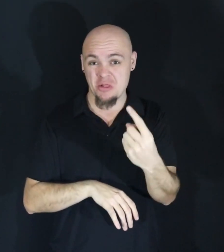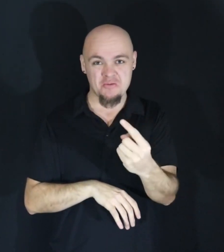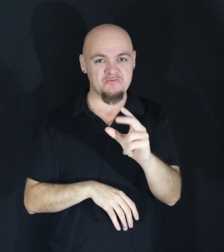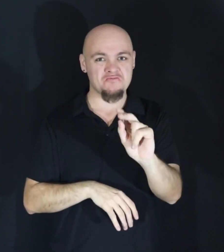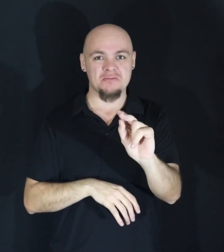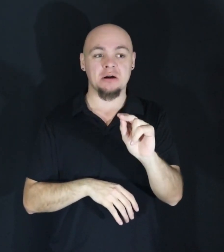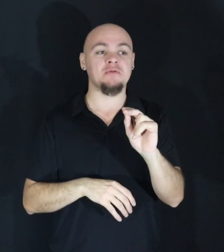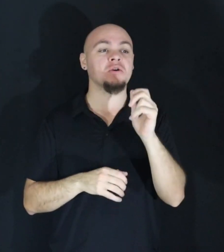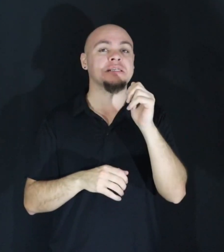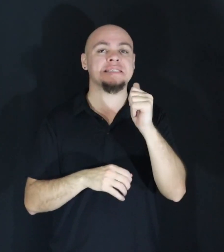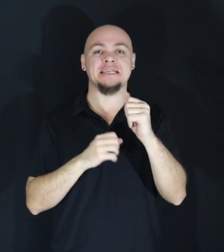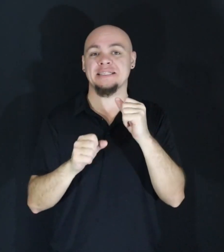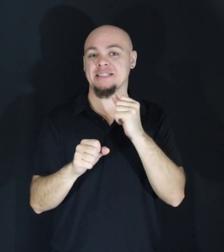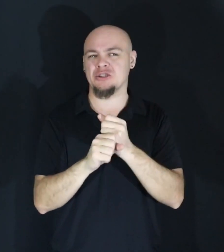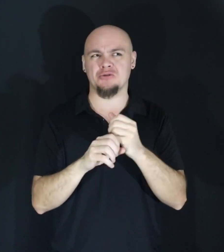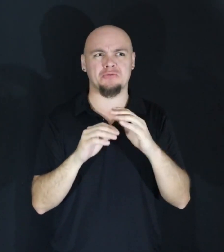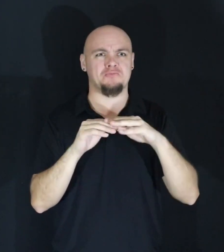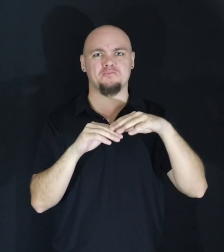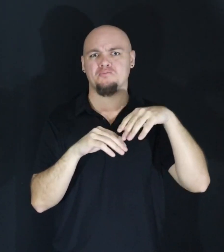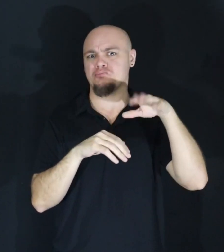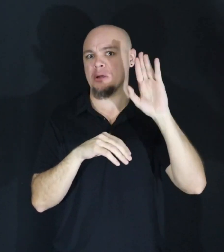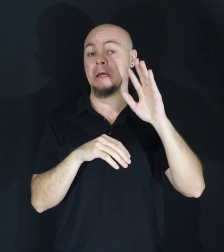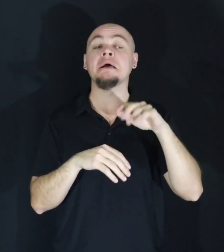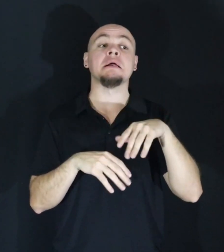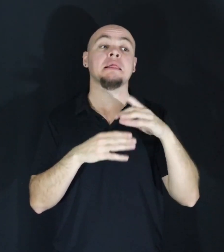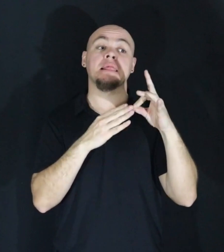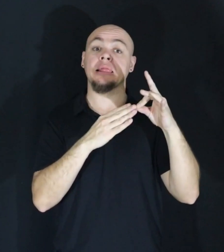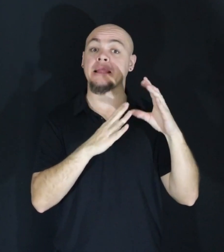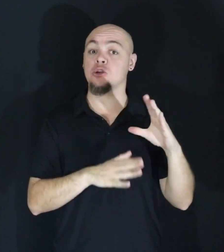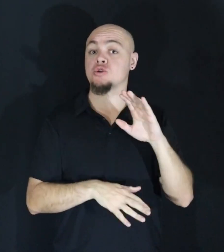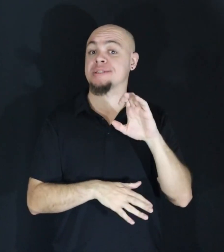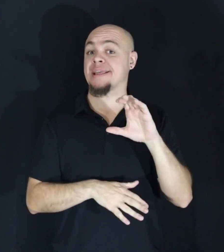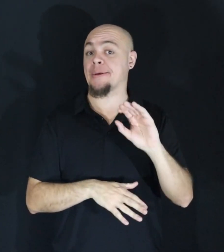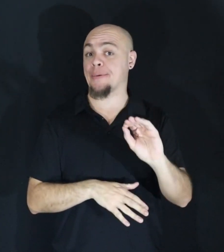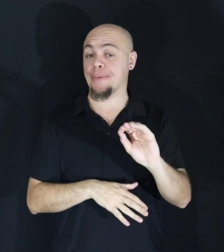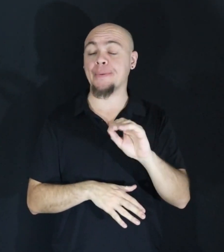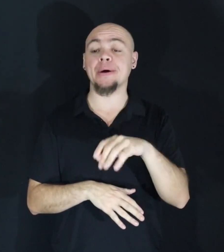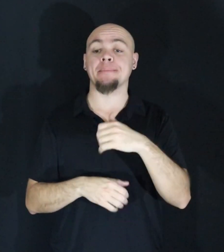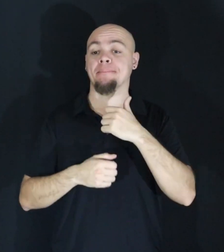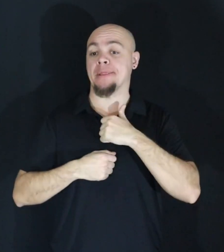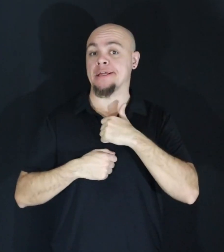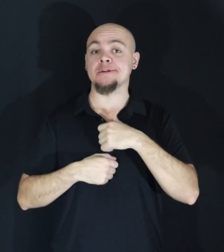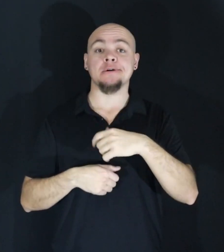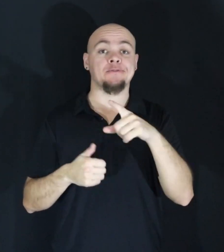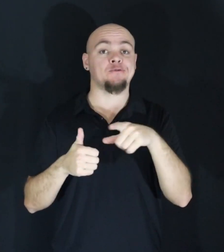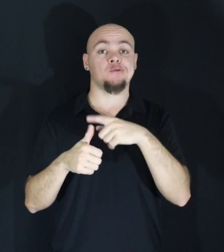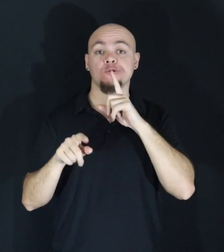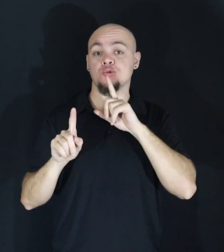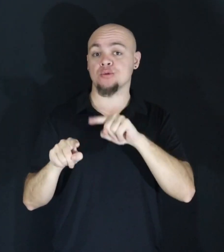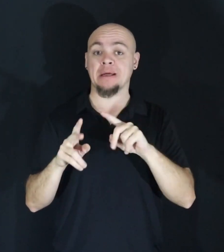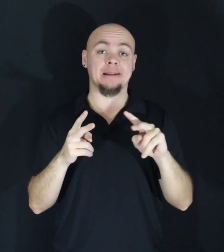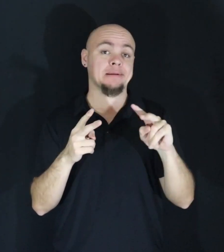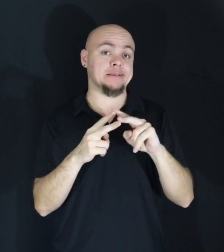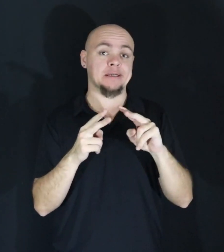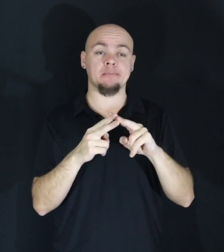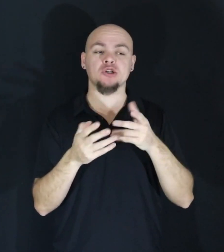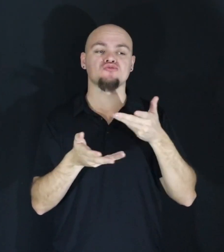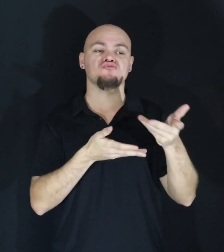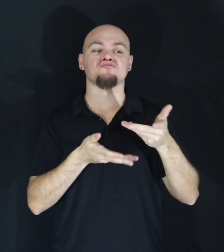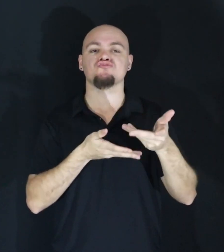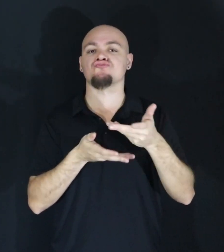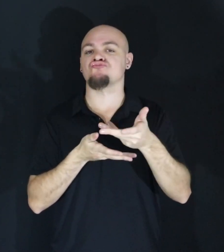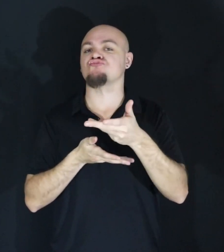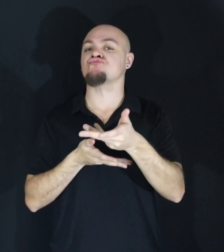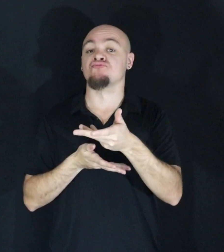worked with leaders, CEOs, military, first responders, couples, you name it,